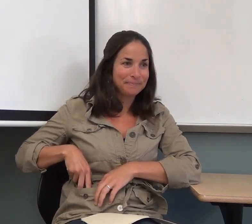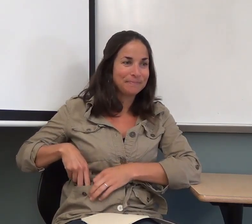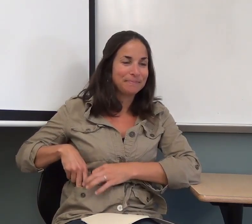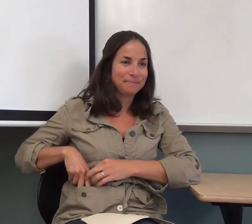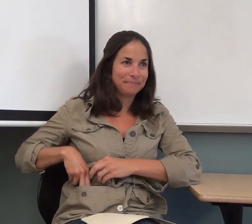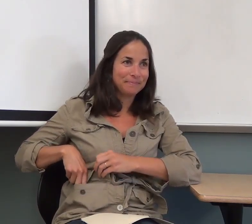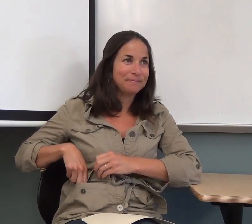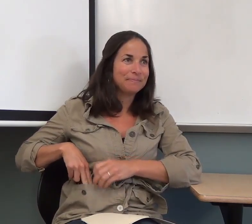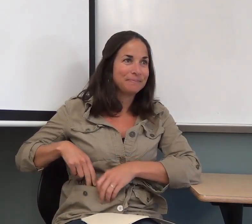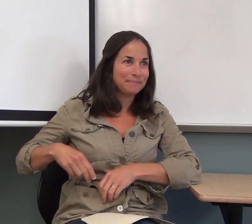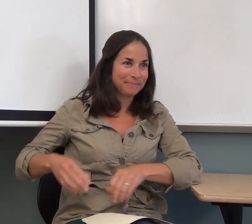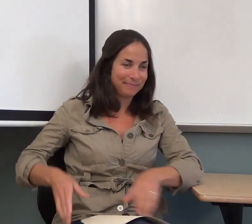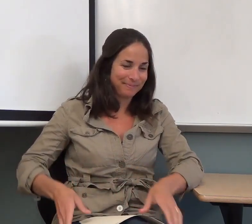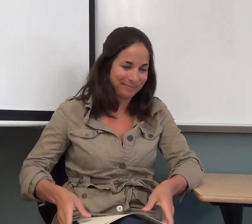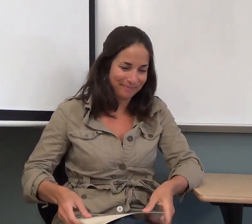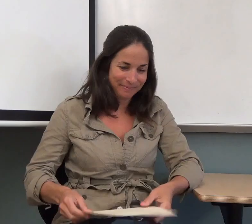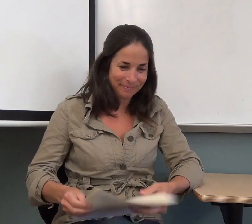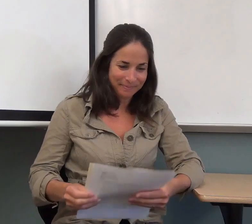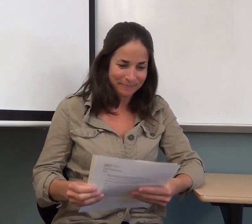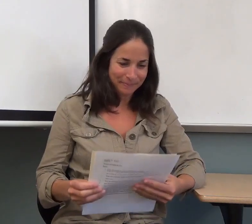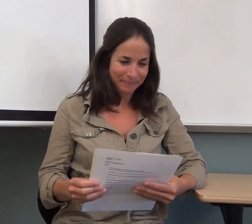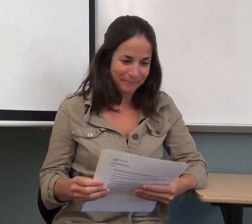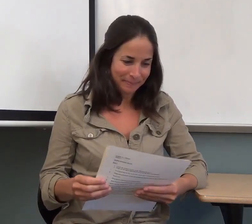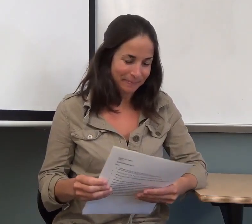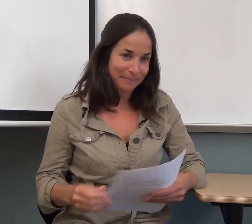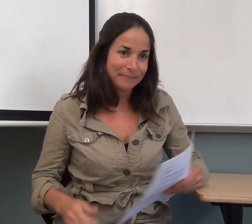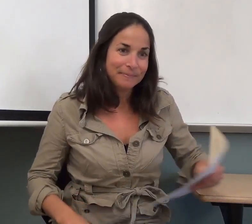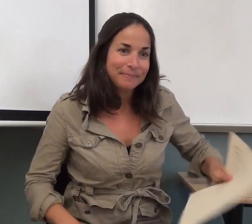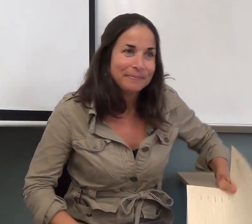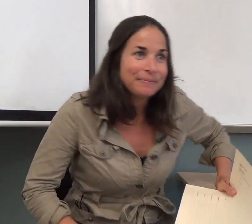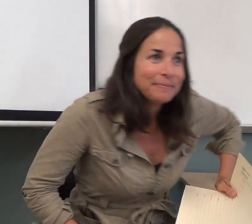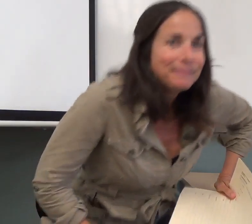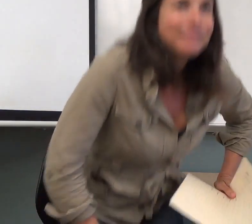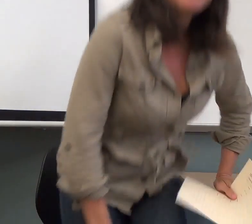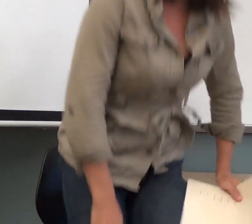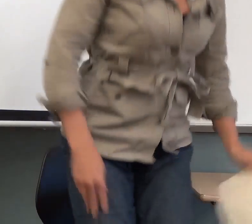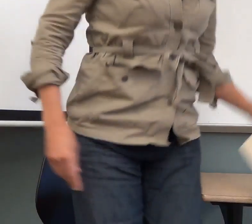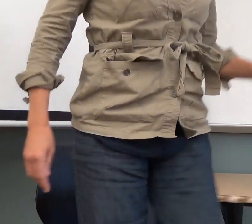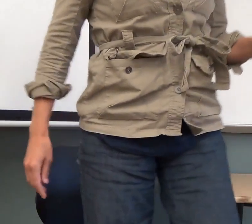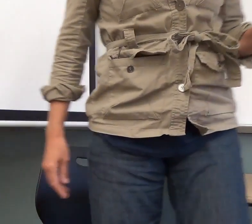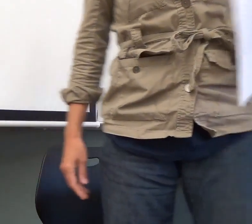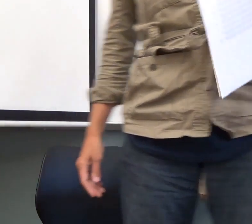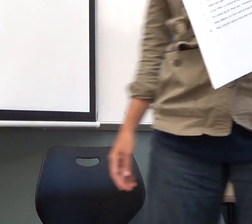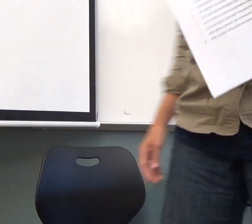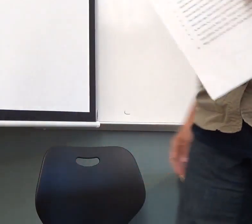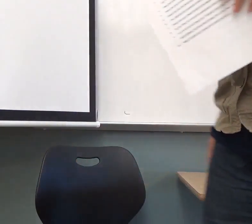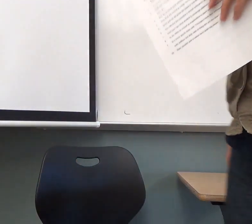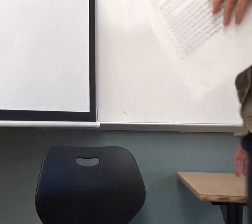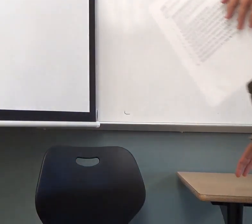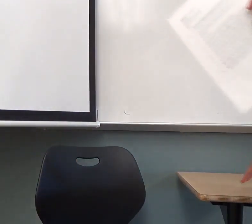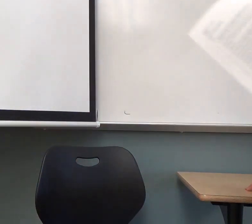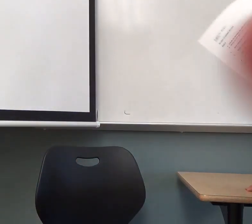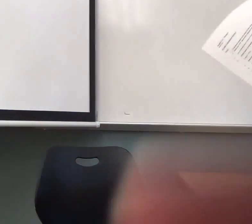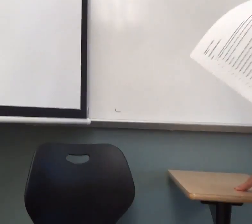Oh, no. They don't have an RV, they live in a trailer park, it's different. Say you're